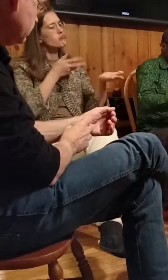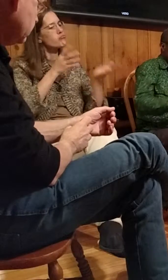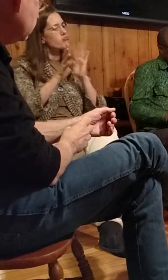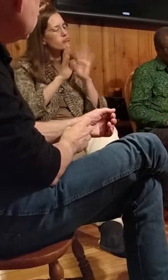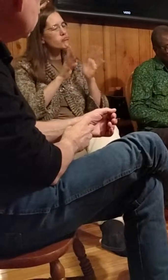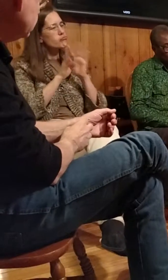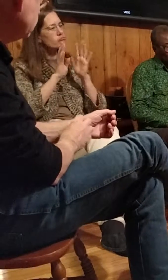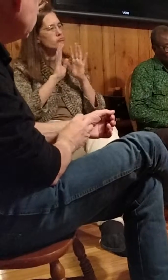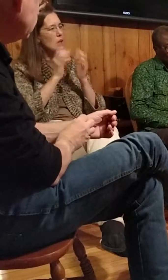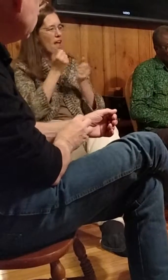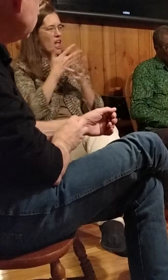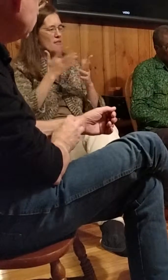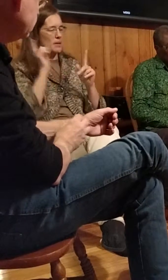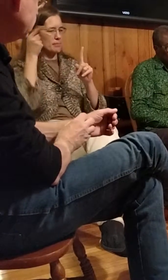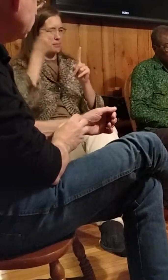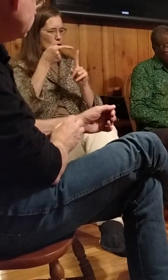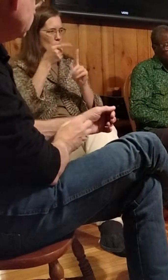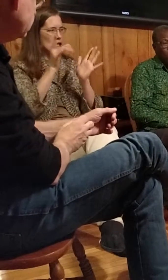everything about Jesus.